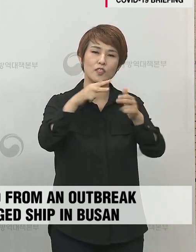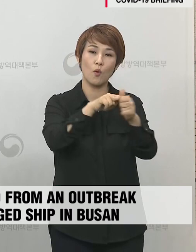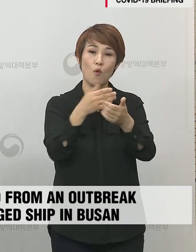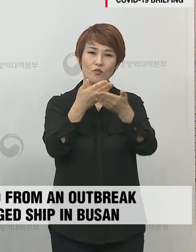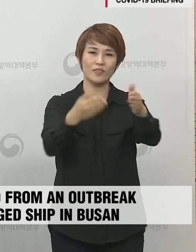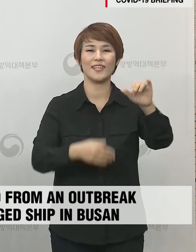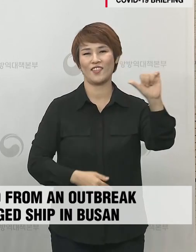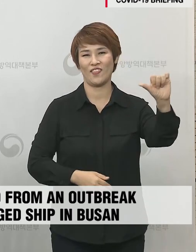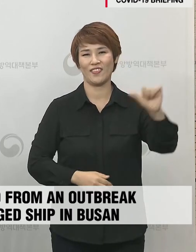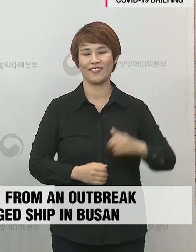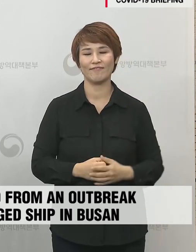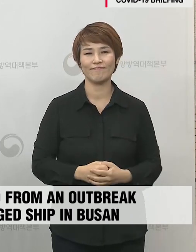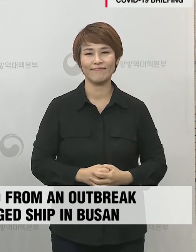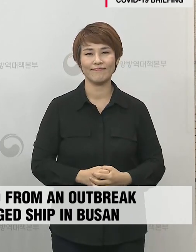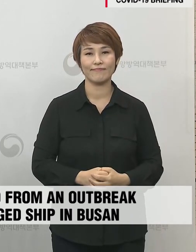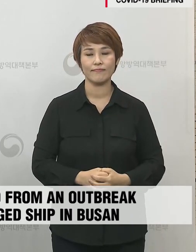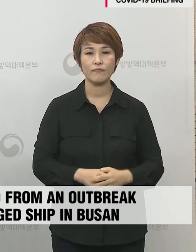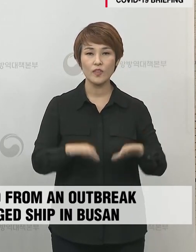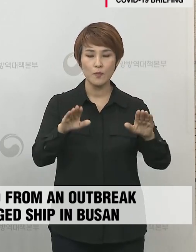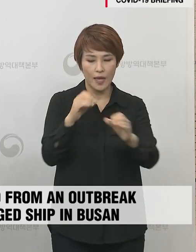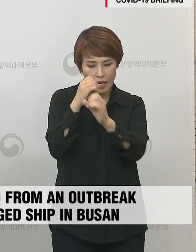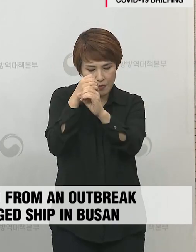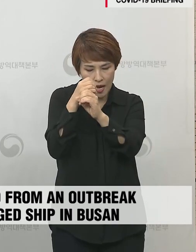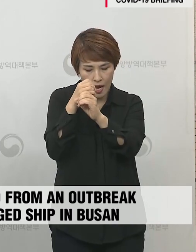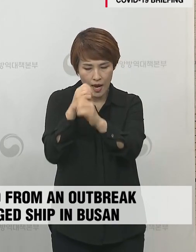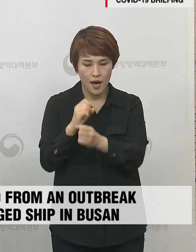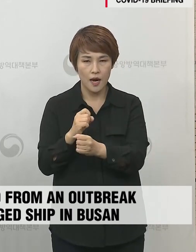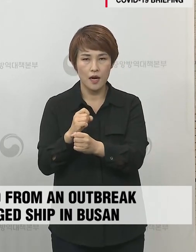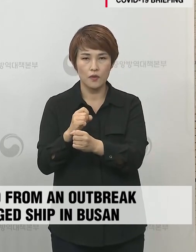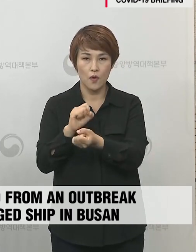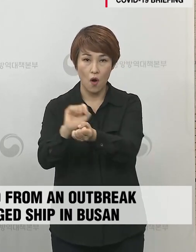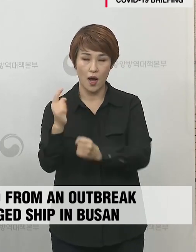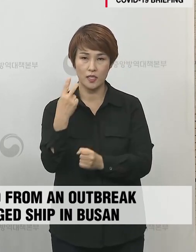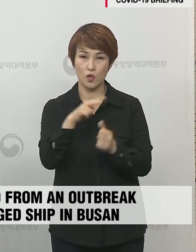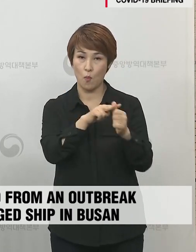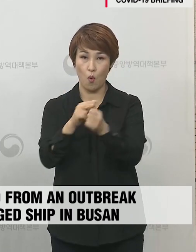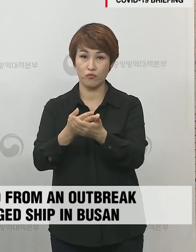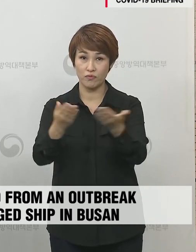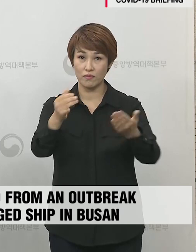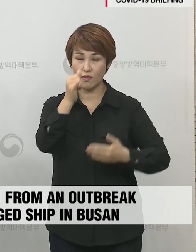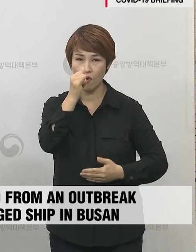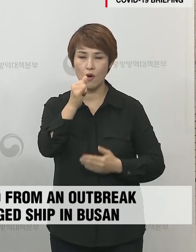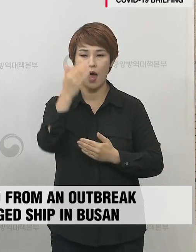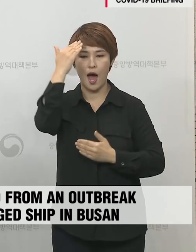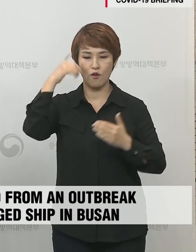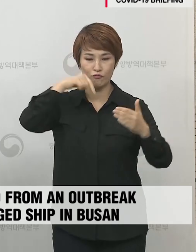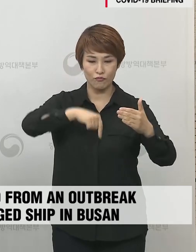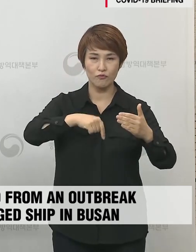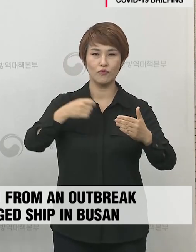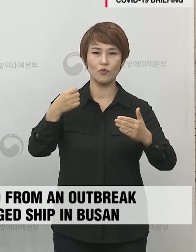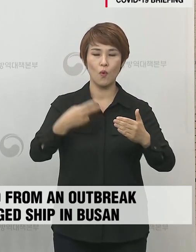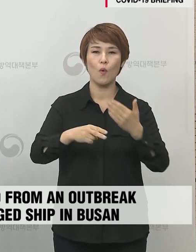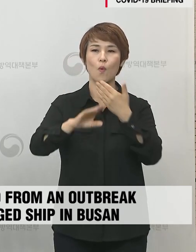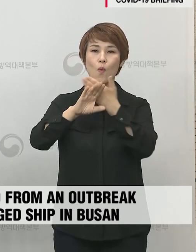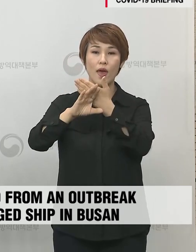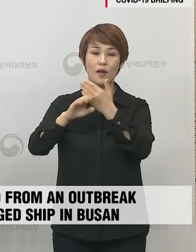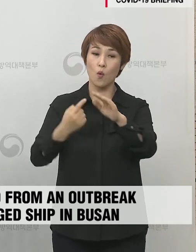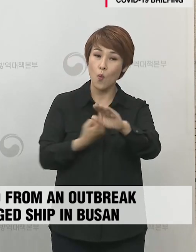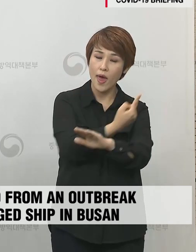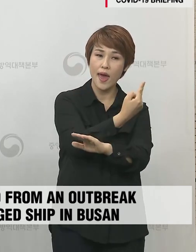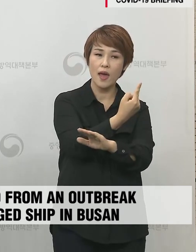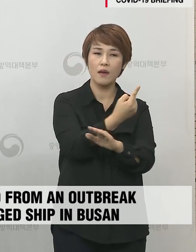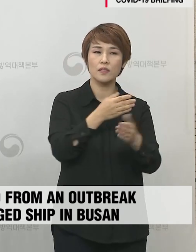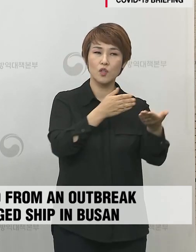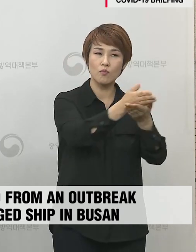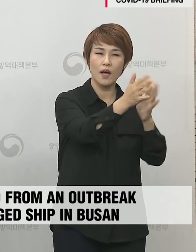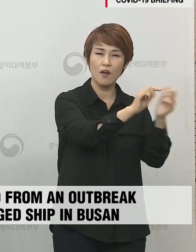have 25 channels in total that can receive such information. And we believe that taking this